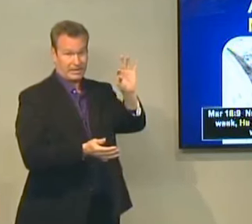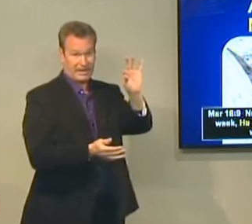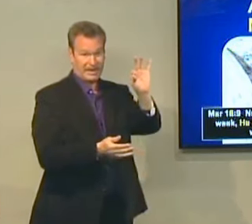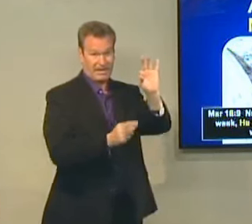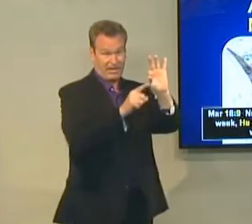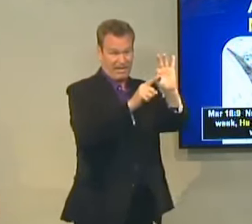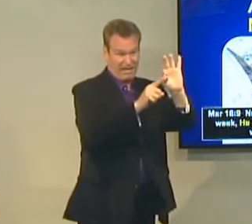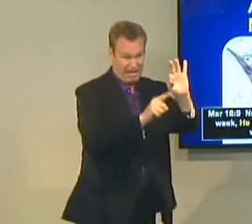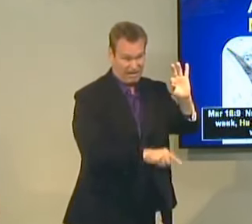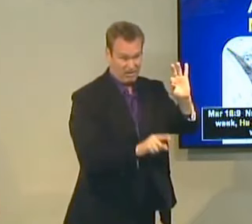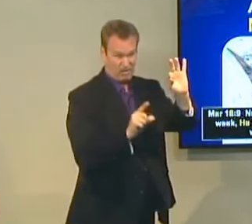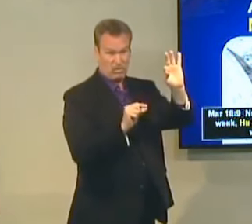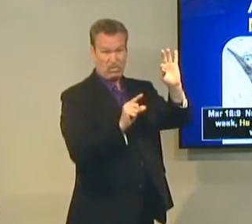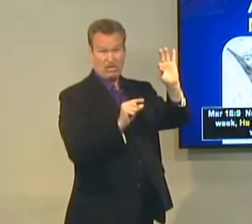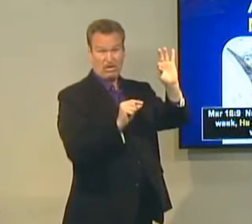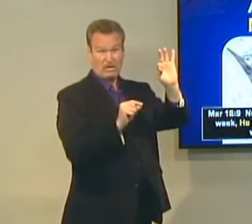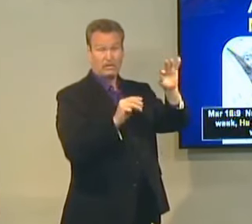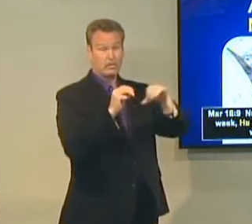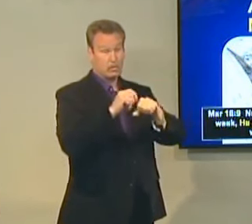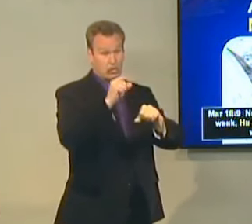Mark chapter 16, 9 through 20.